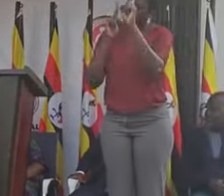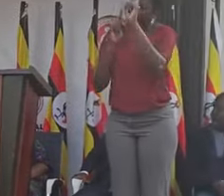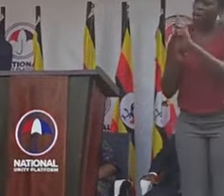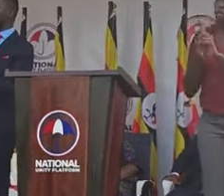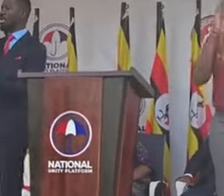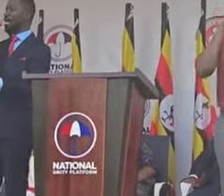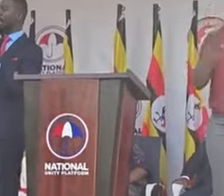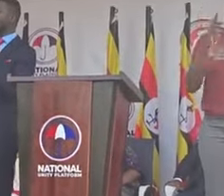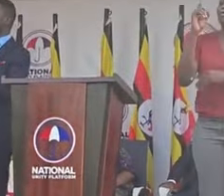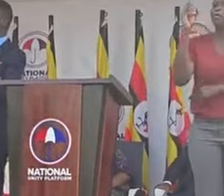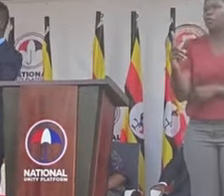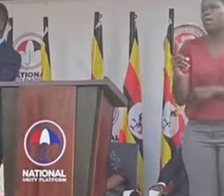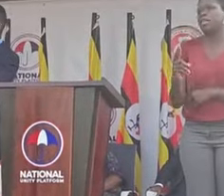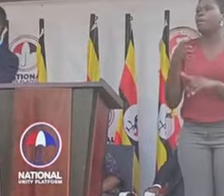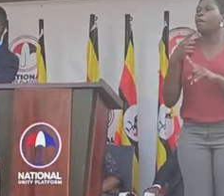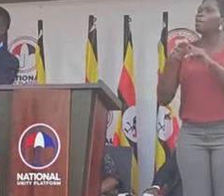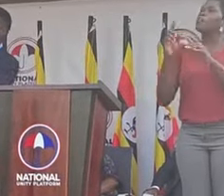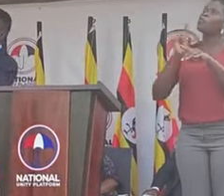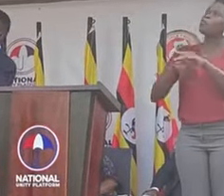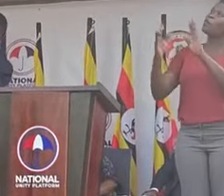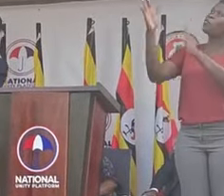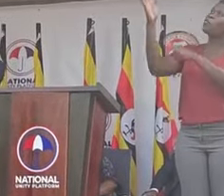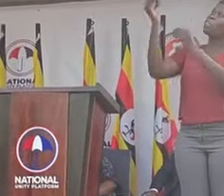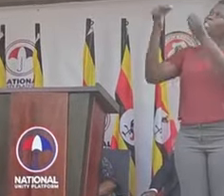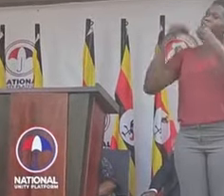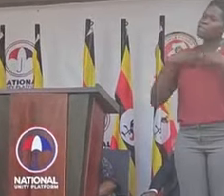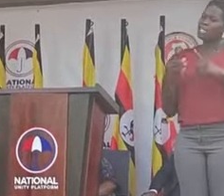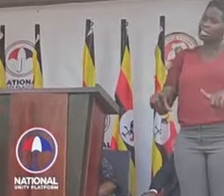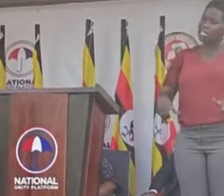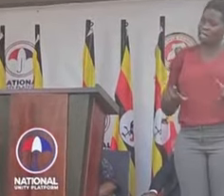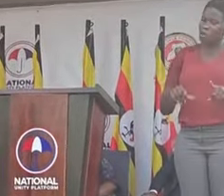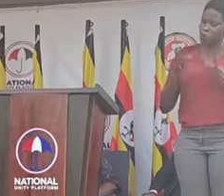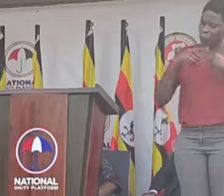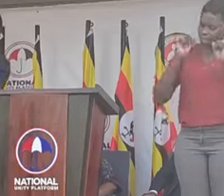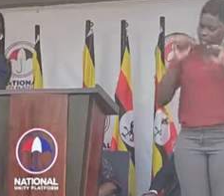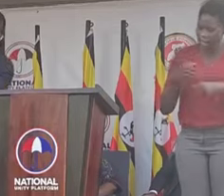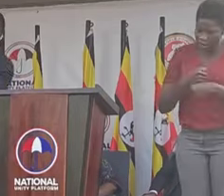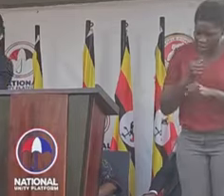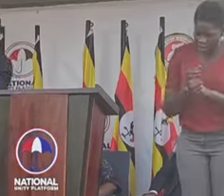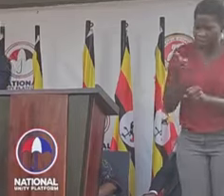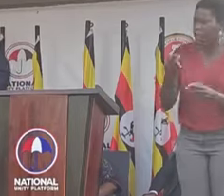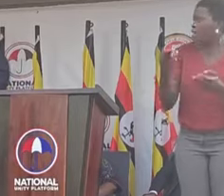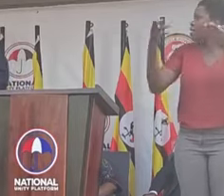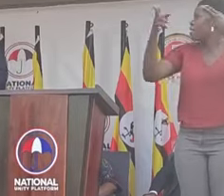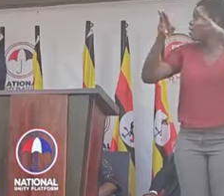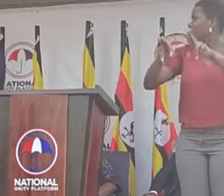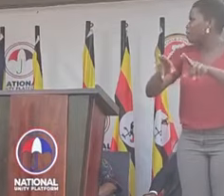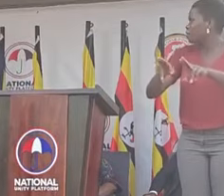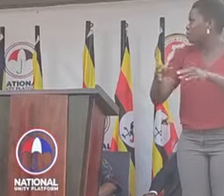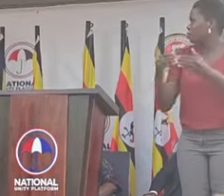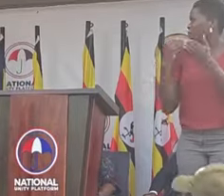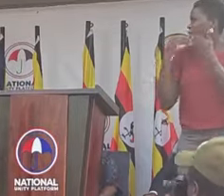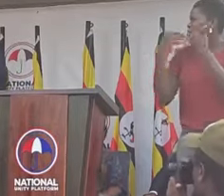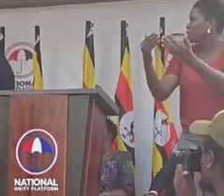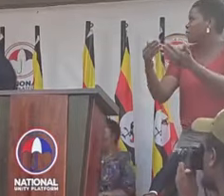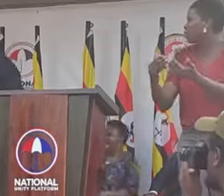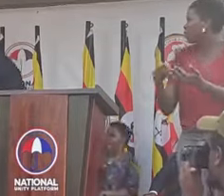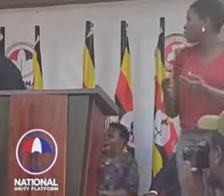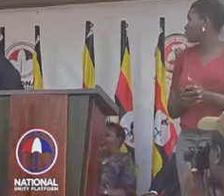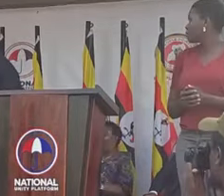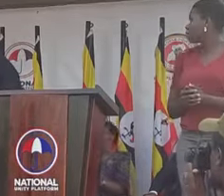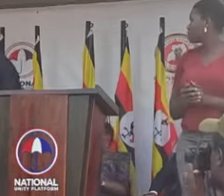naye okusingira ddala Katonda nga tukkiriza ng'omulamwa ogwo tugutuukiriza mu bikolwa bingi eb'enjawulo. Mwebale nnyo, mwebale